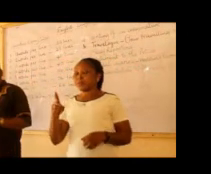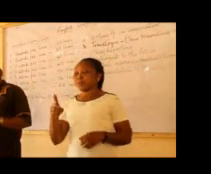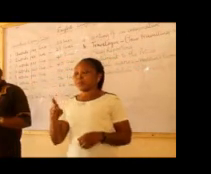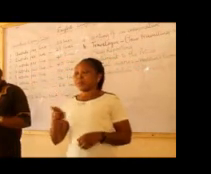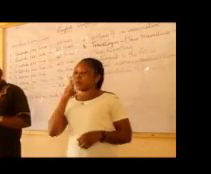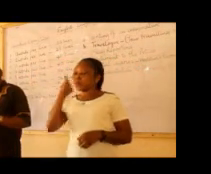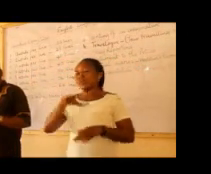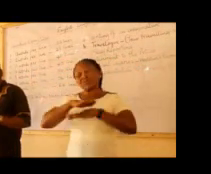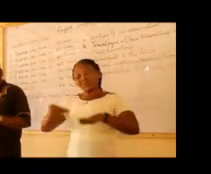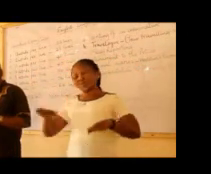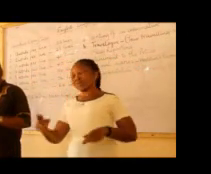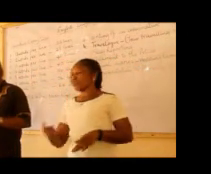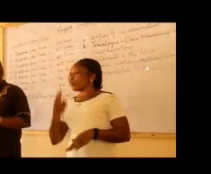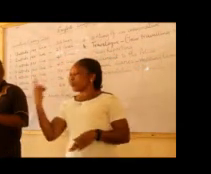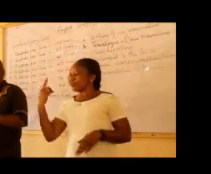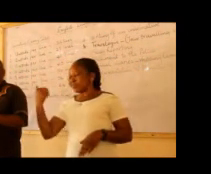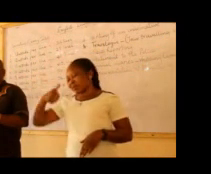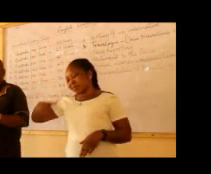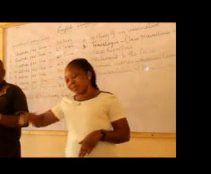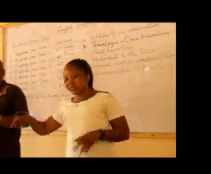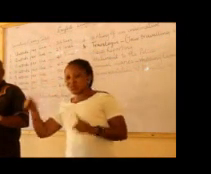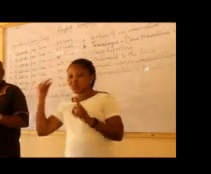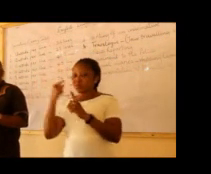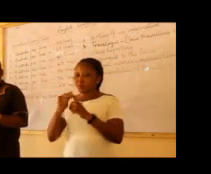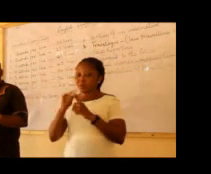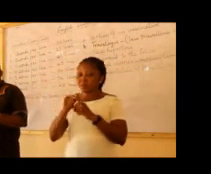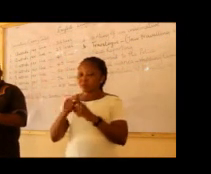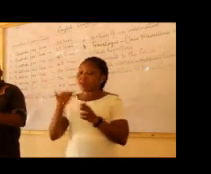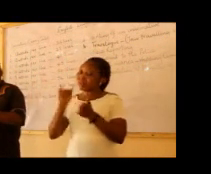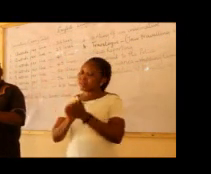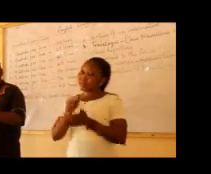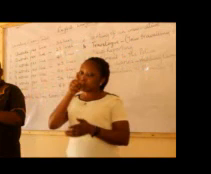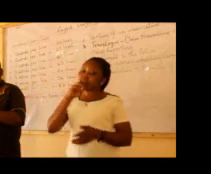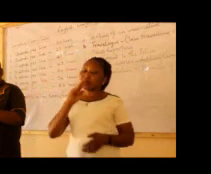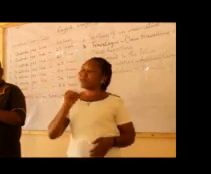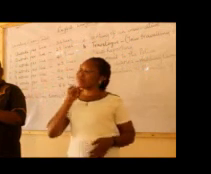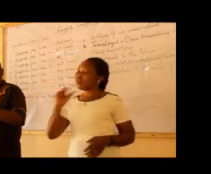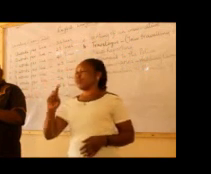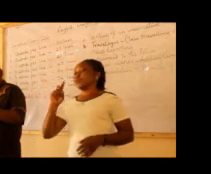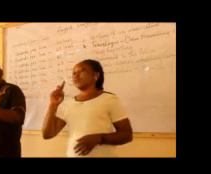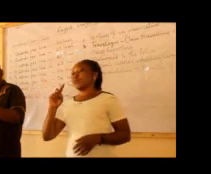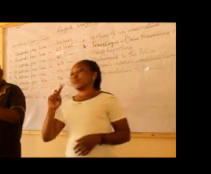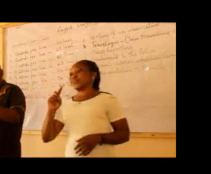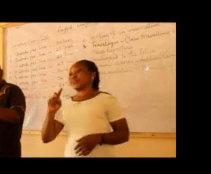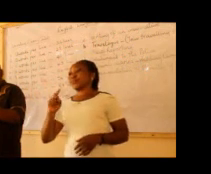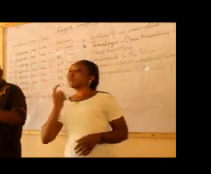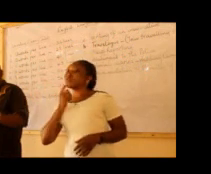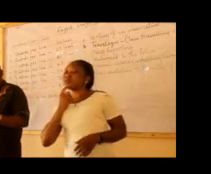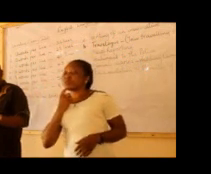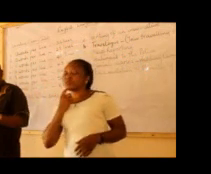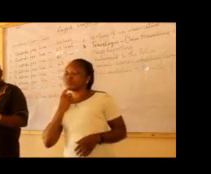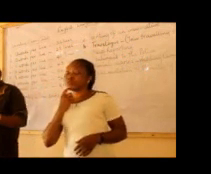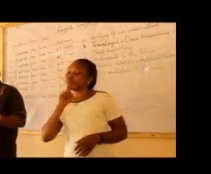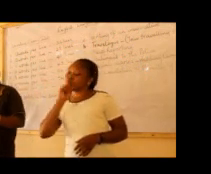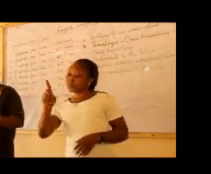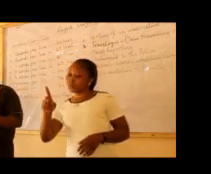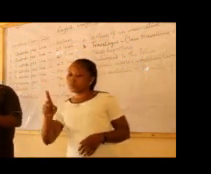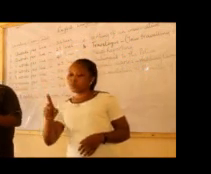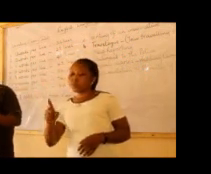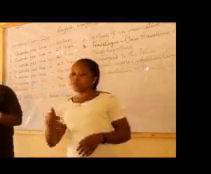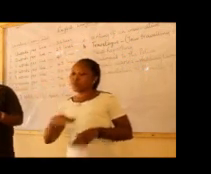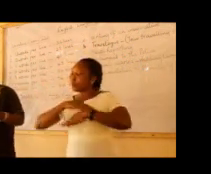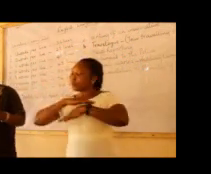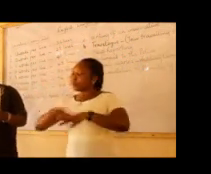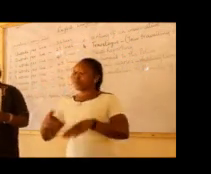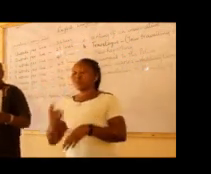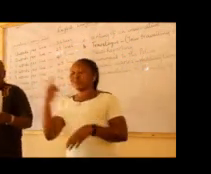you don't use any word that you are not familiar with. Okay? So we have